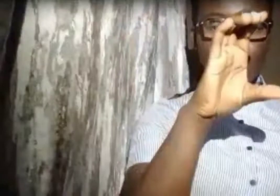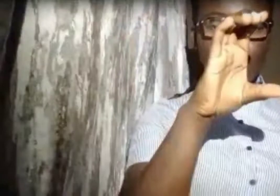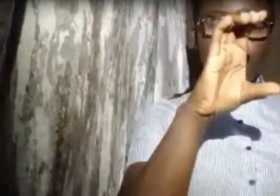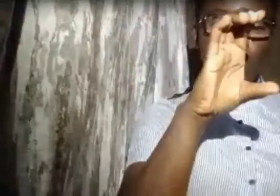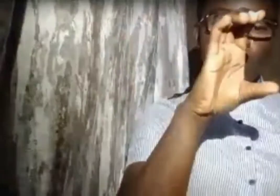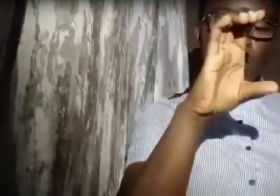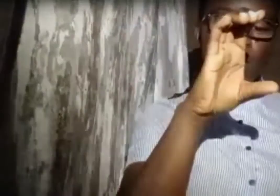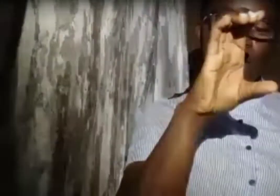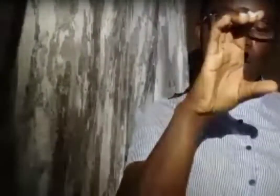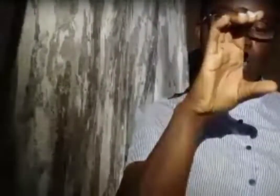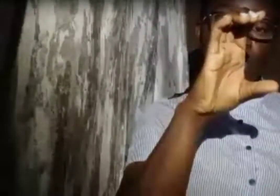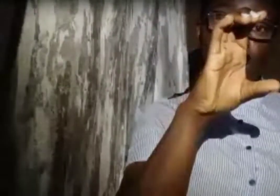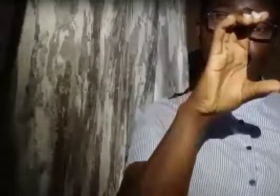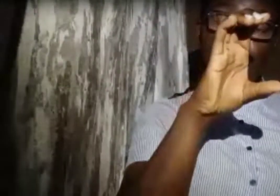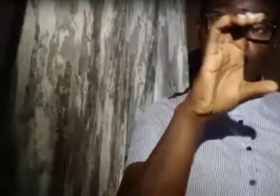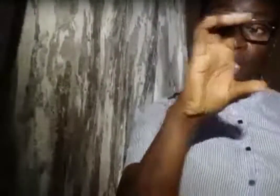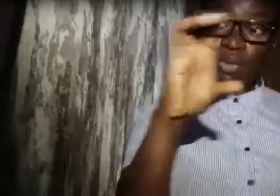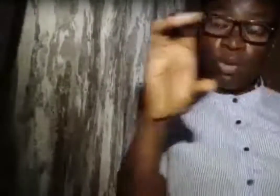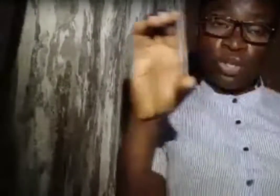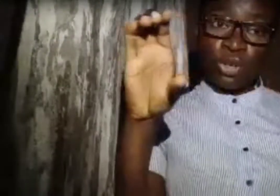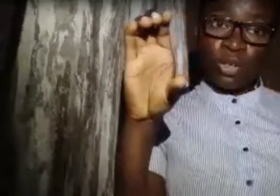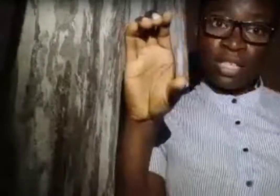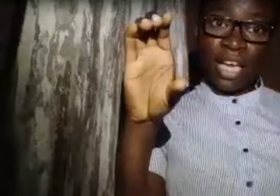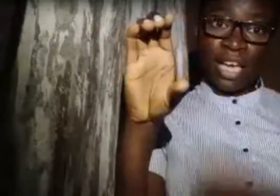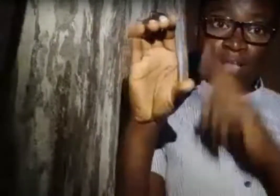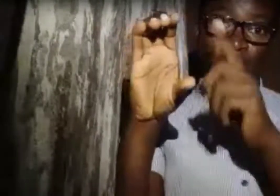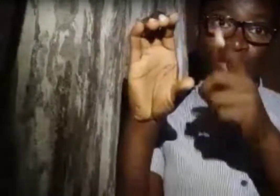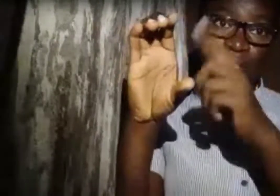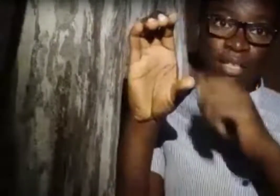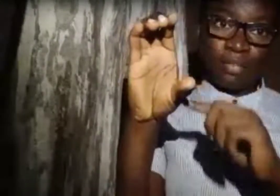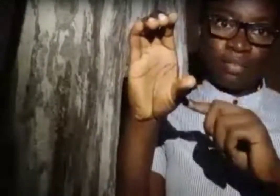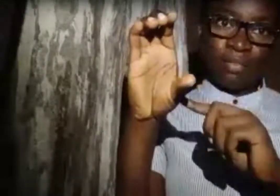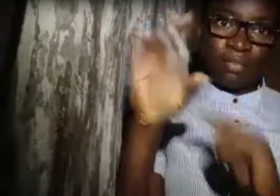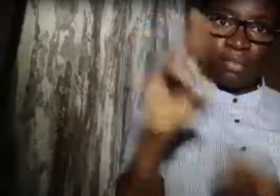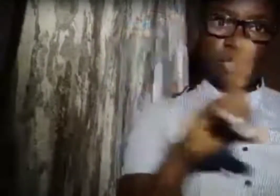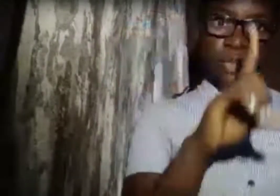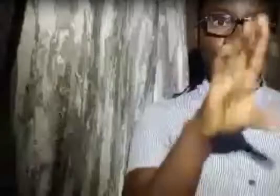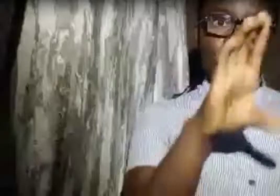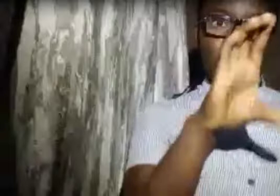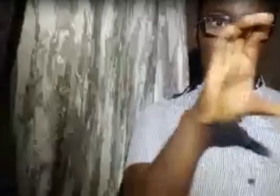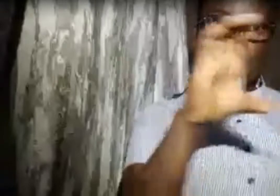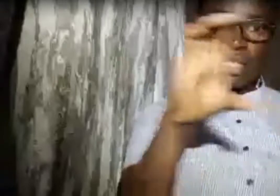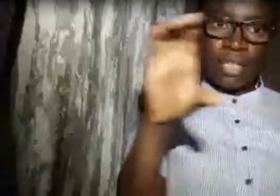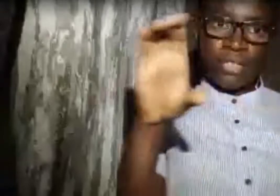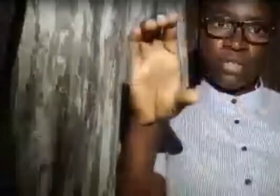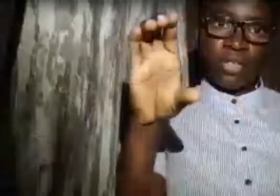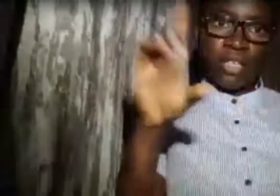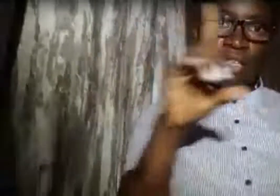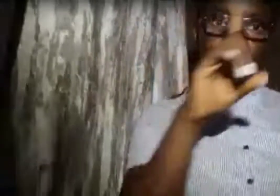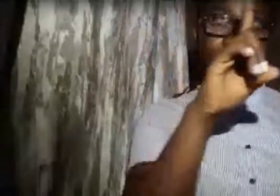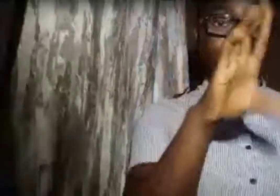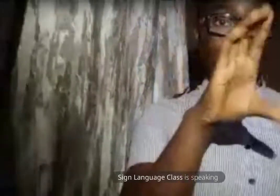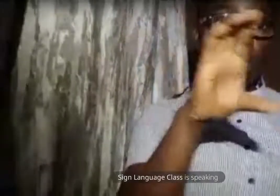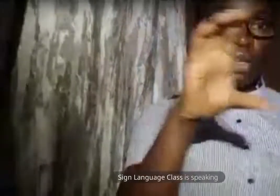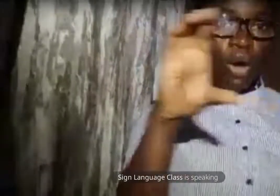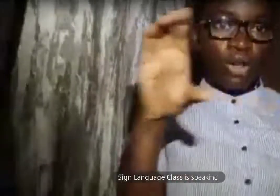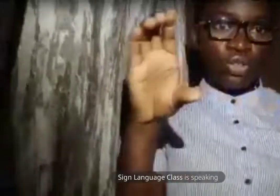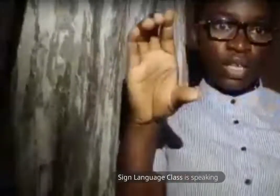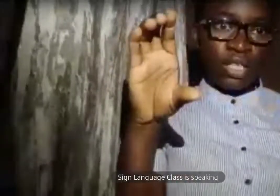your sign for C. So 1 century, Yeah, that's sorry. 100. Sorry, Raps, a